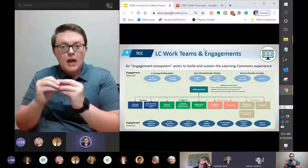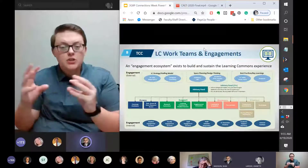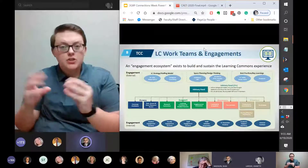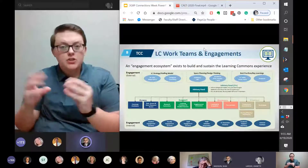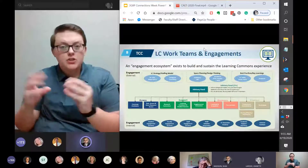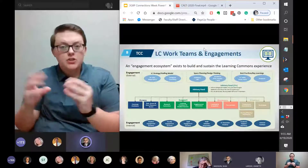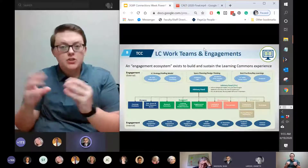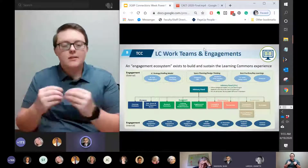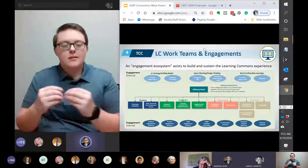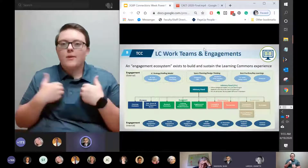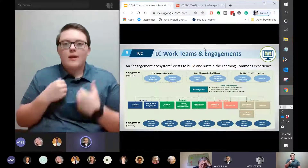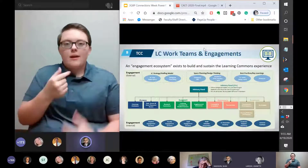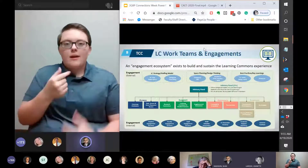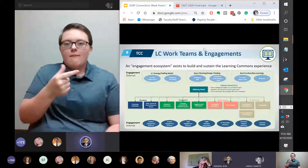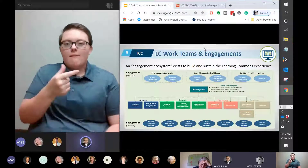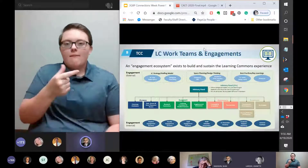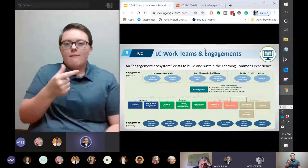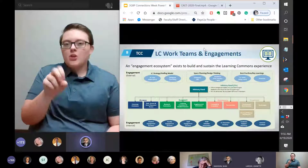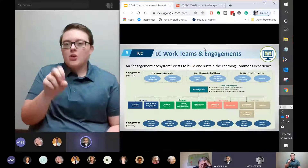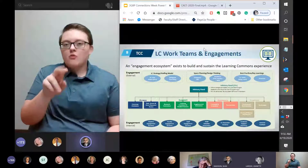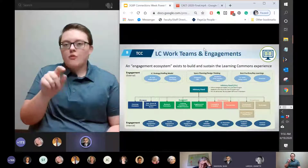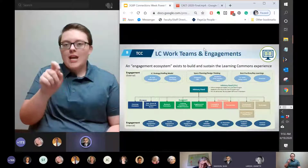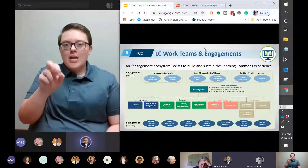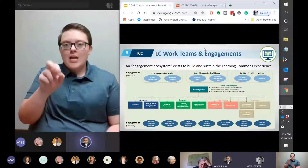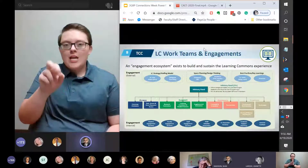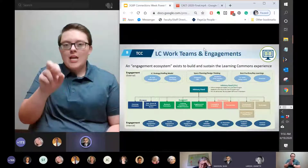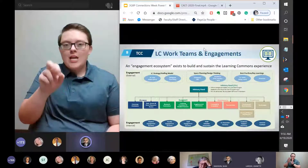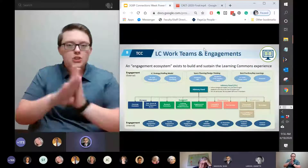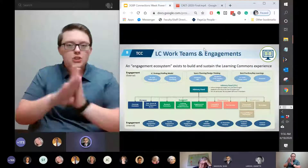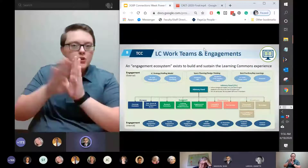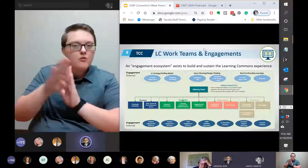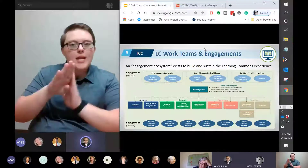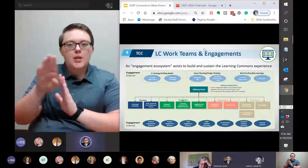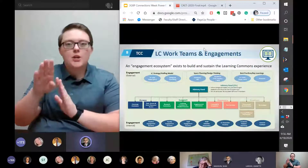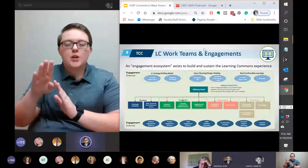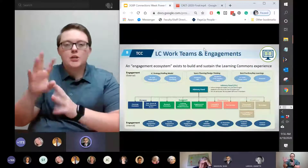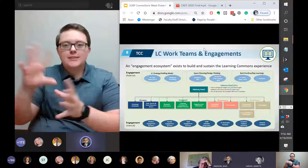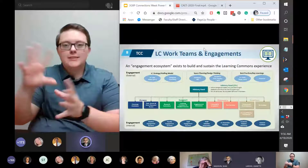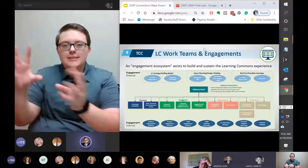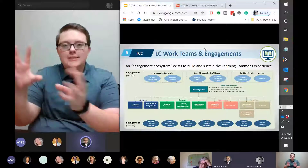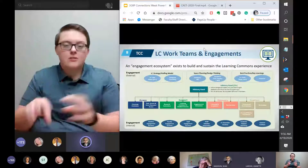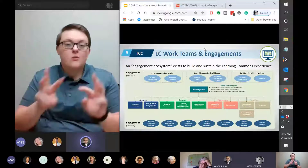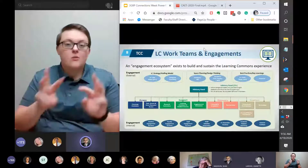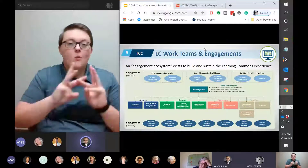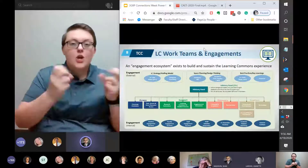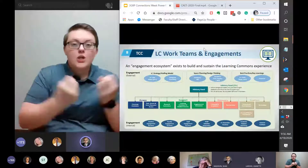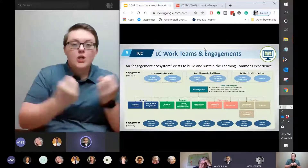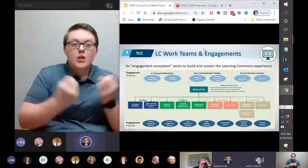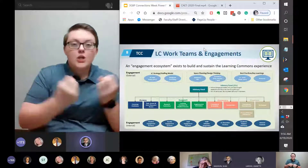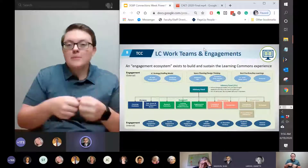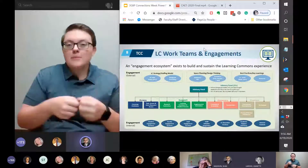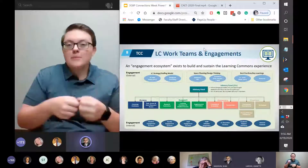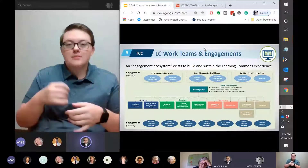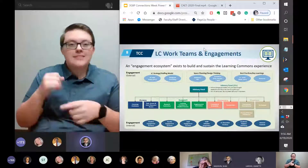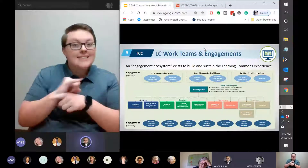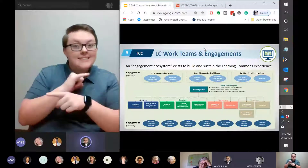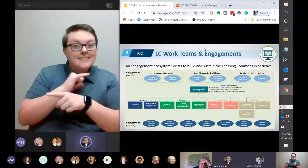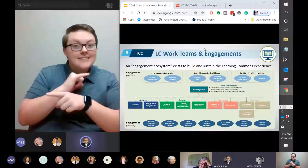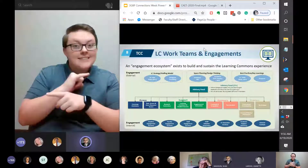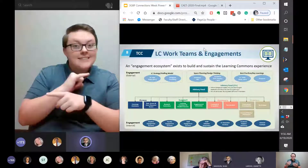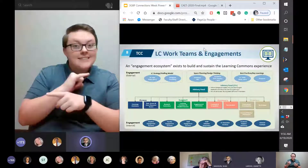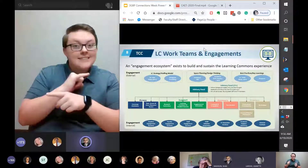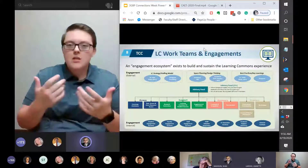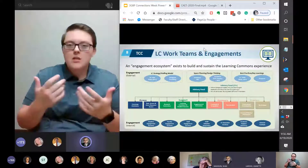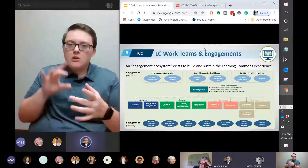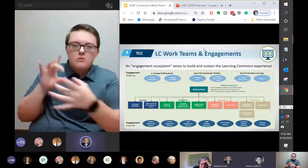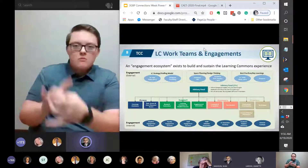generator sessions, workshops, institutes, etc., all around developing our understanding of the Learning Commons, but also